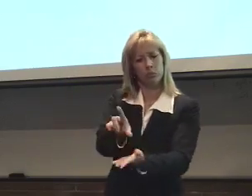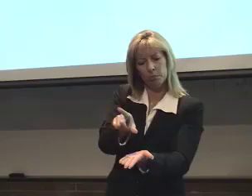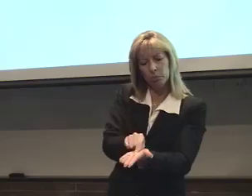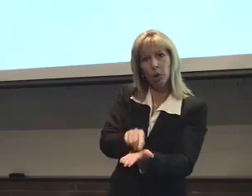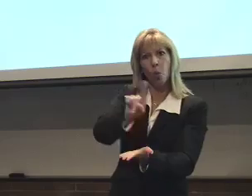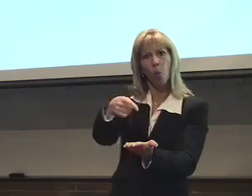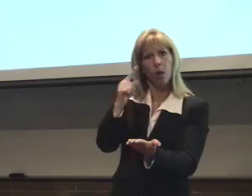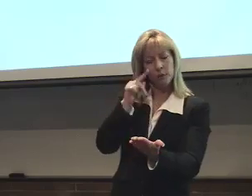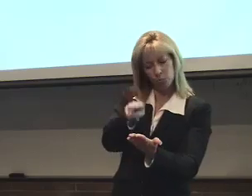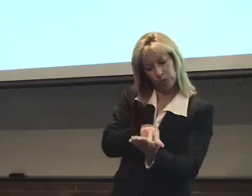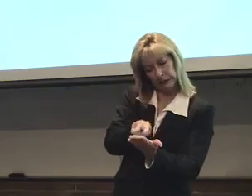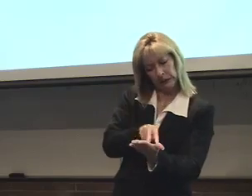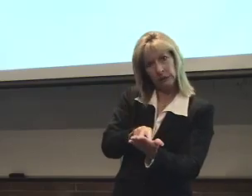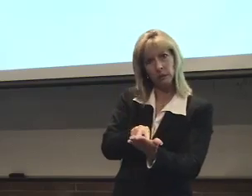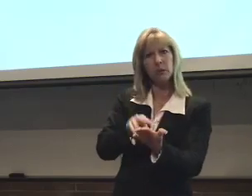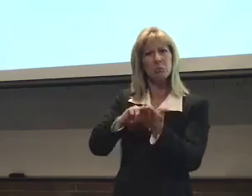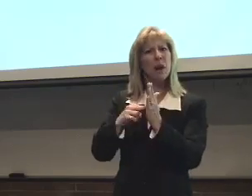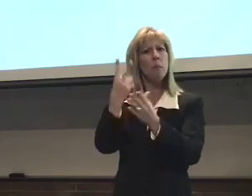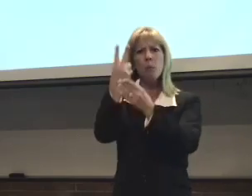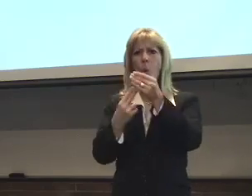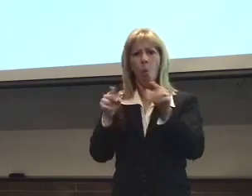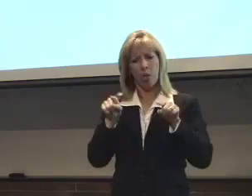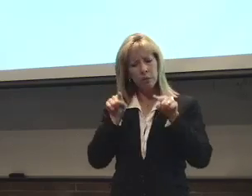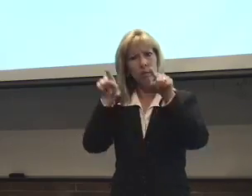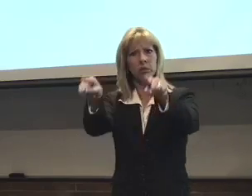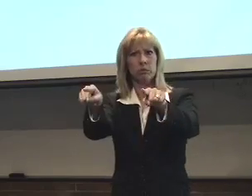and that's the focus of our program. Took us